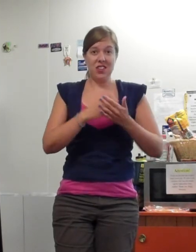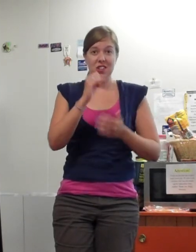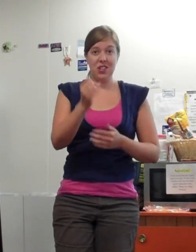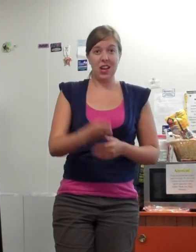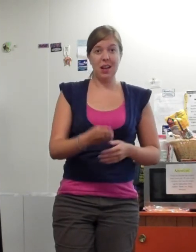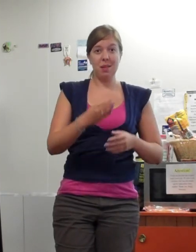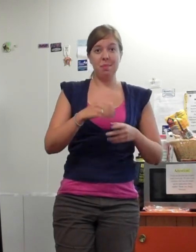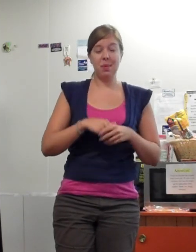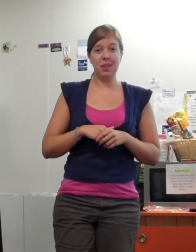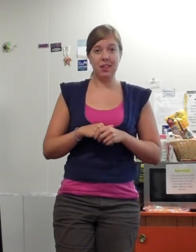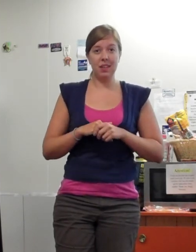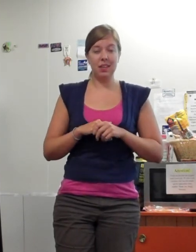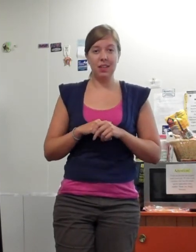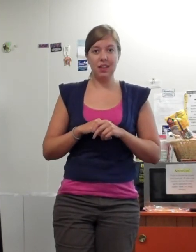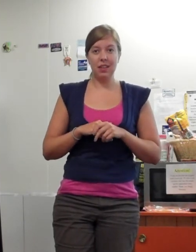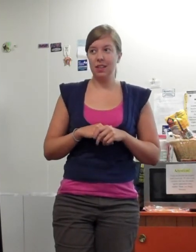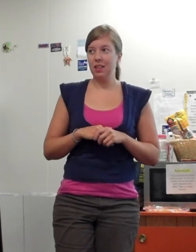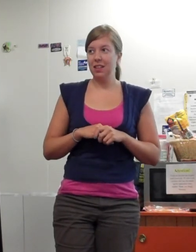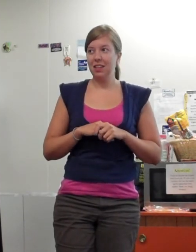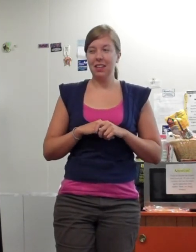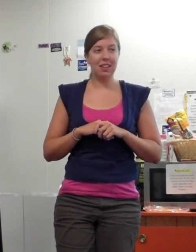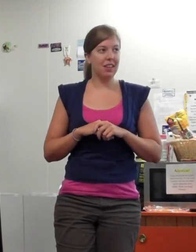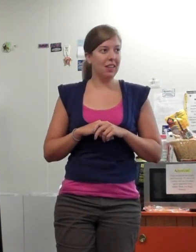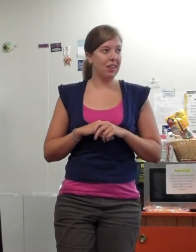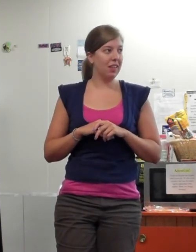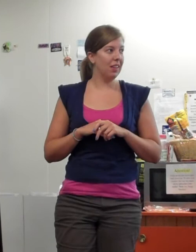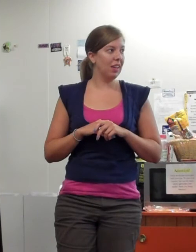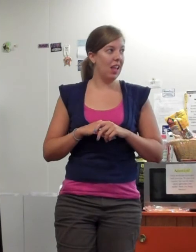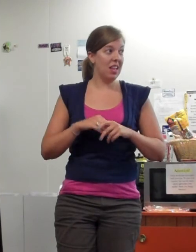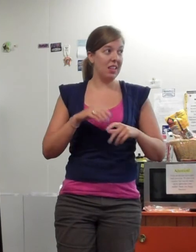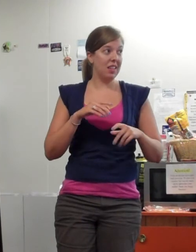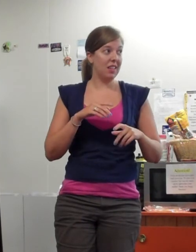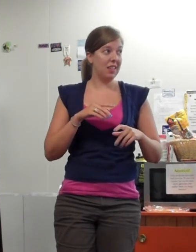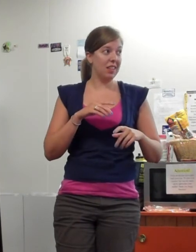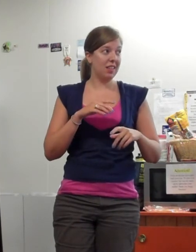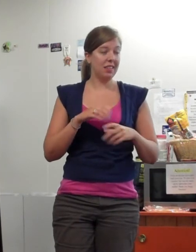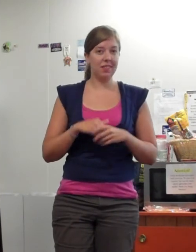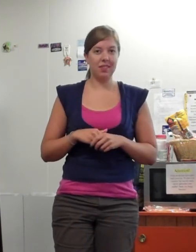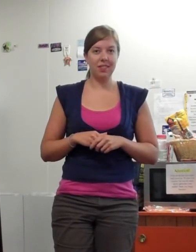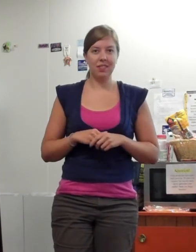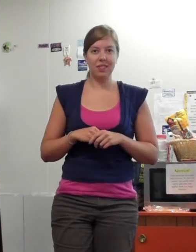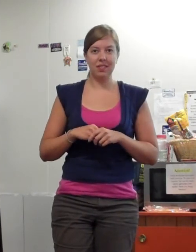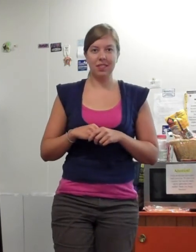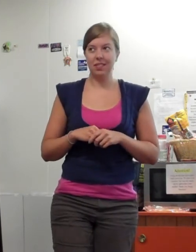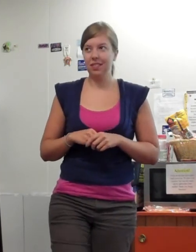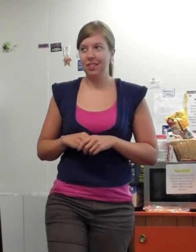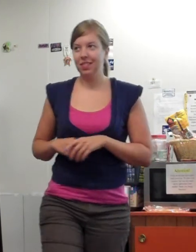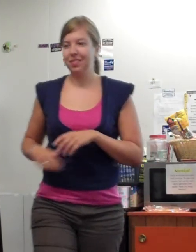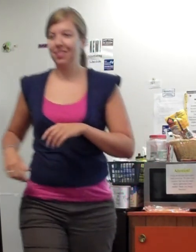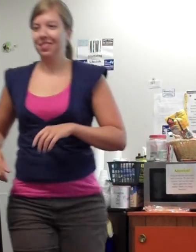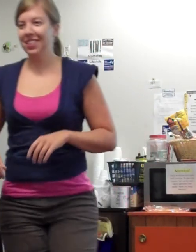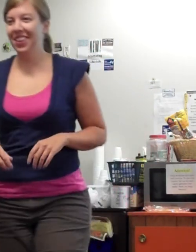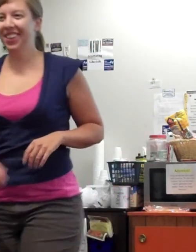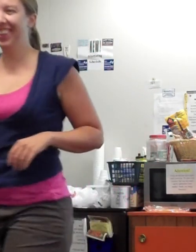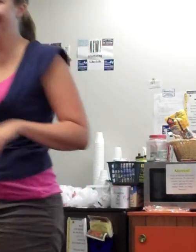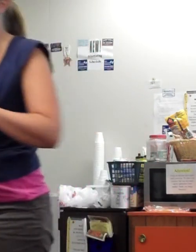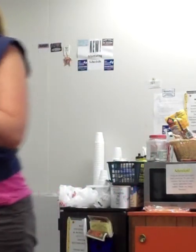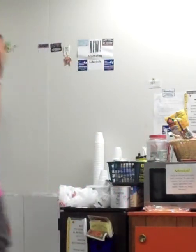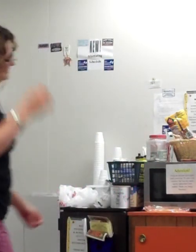I thought you did. Please No, this excuse is my. that one that Oh, is that the one with the, that's the one we did? Come on, girls. Yeah, Let's this see is it. So this is the one that we did at the beginning. Come